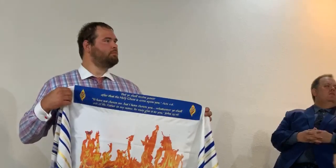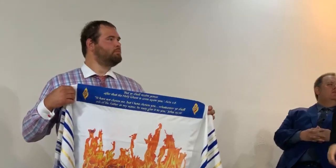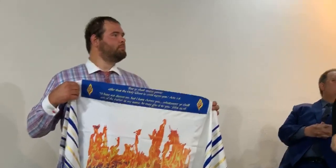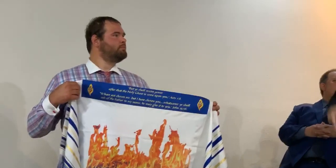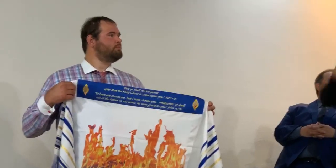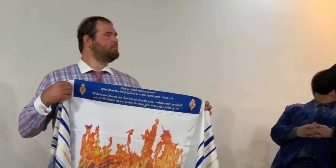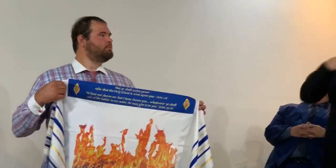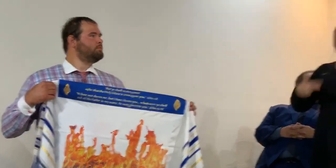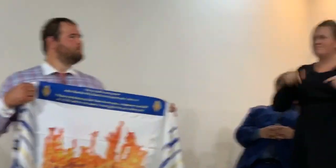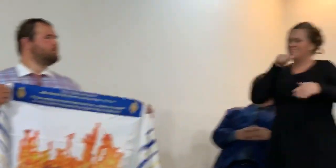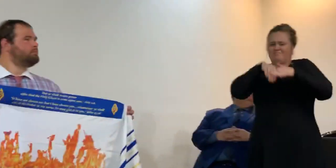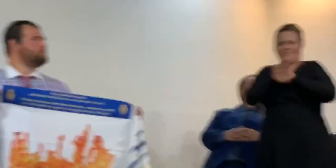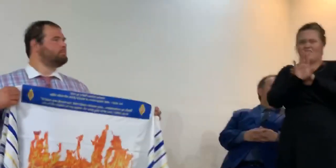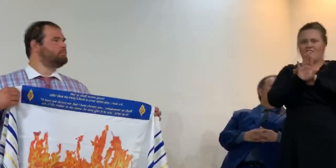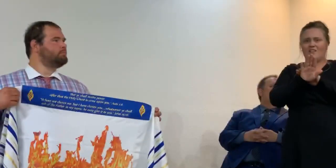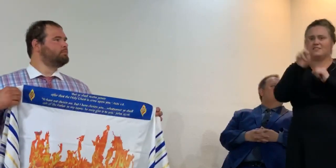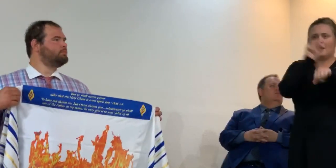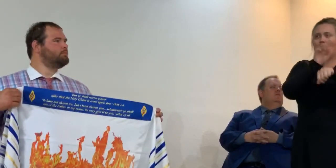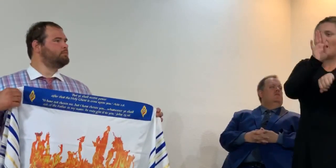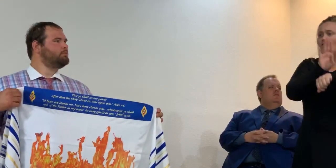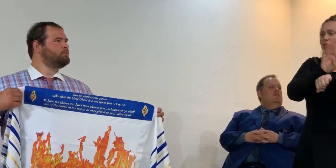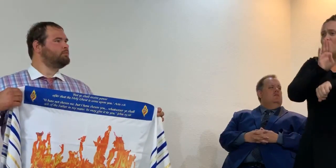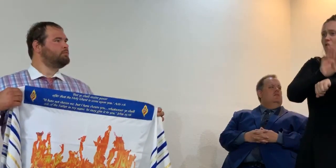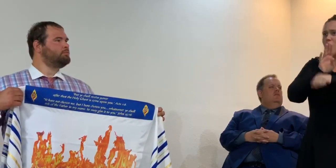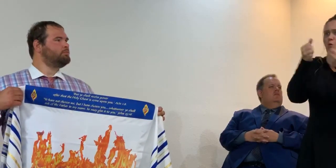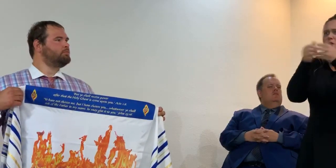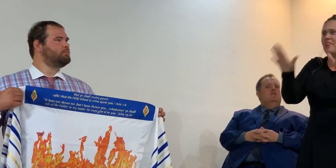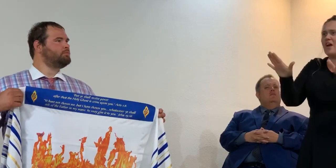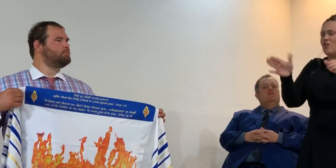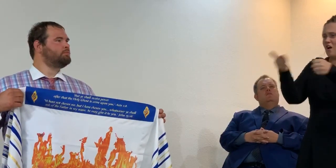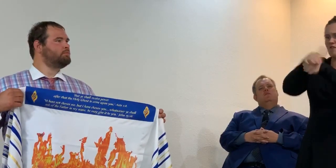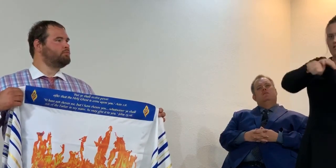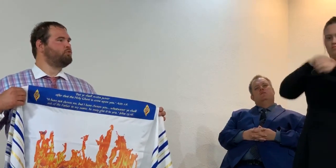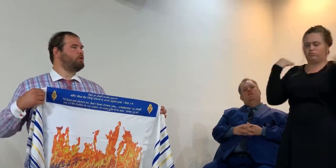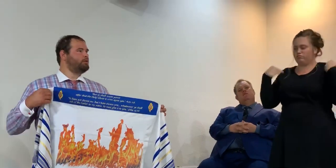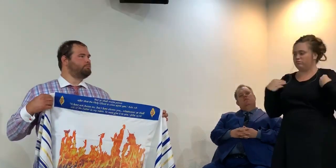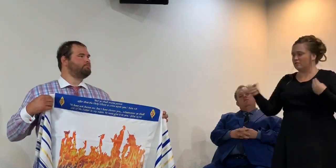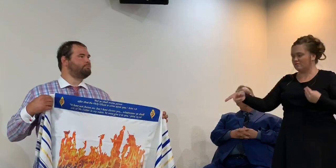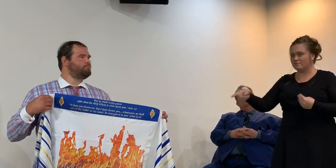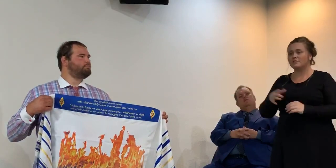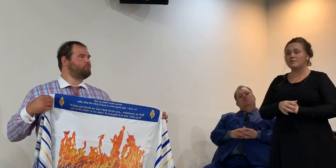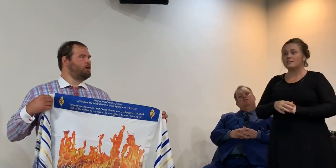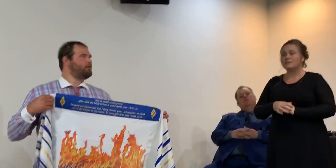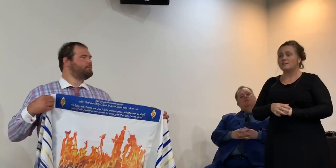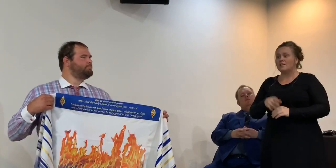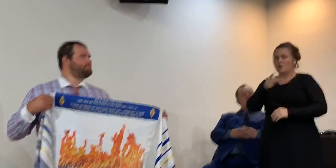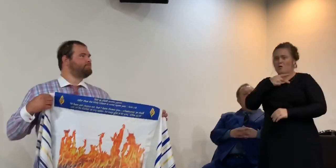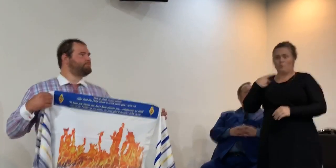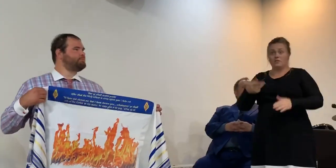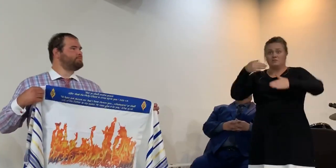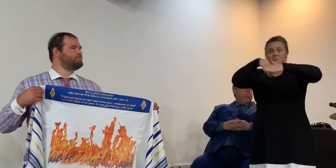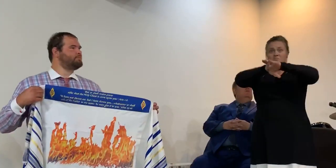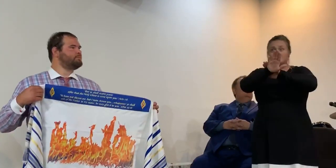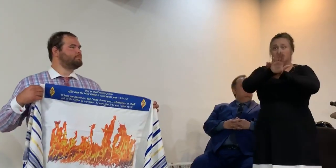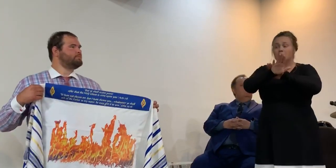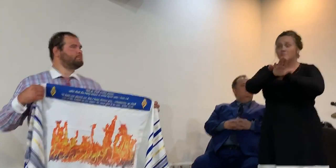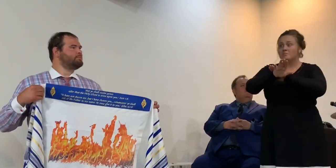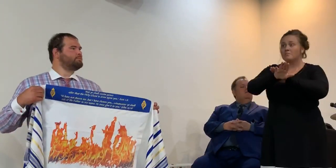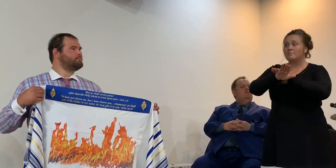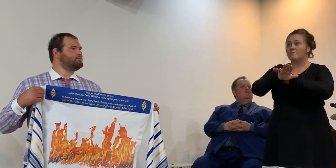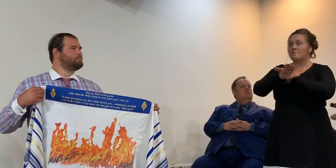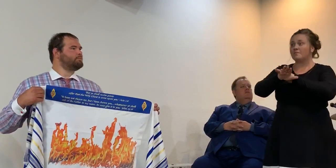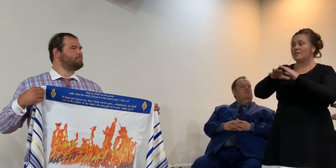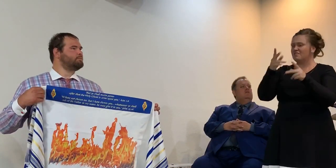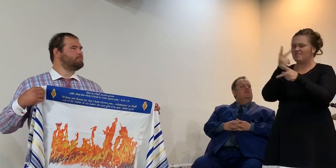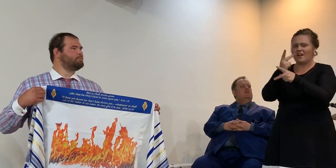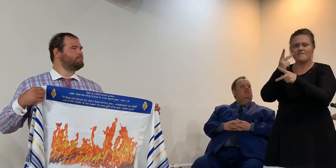The priest wasn't going to go into that tabernacle without the covering on him. The priest was going to go in, and he had